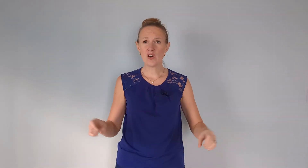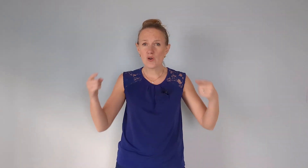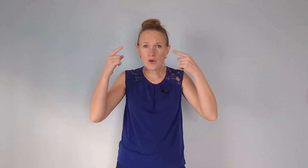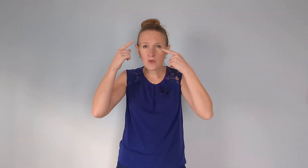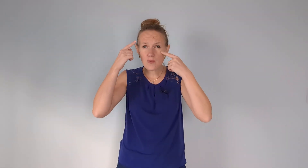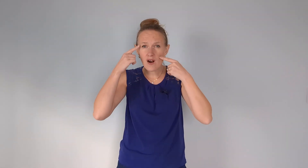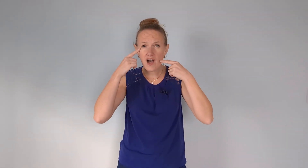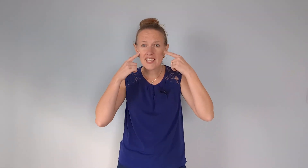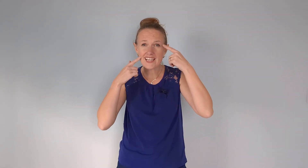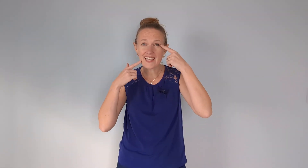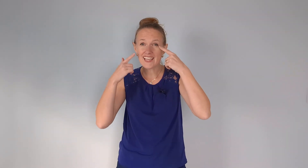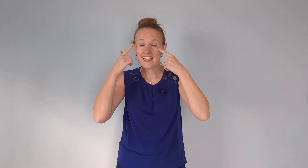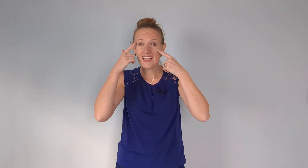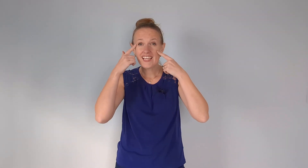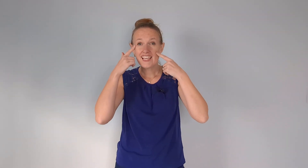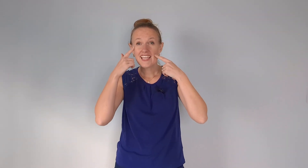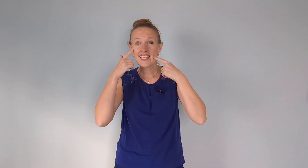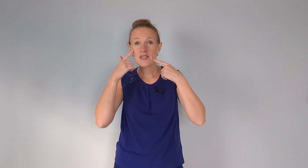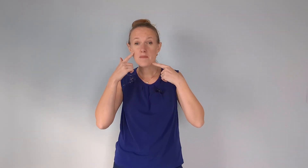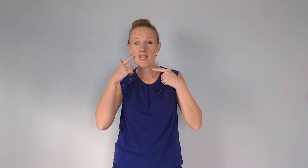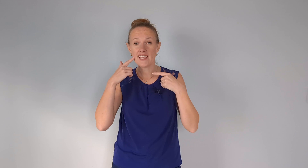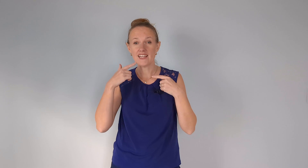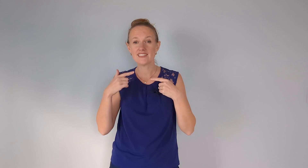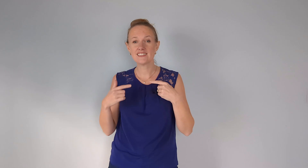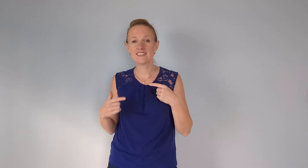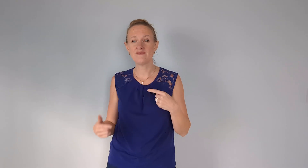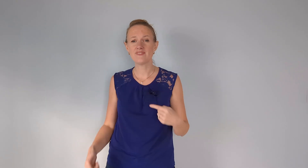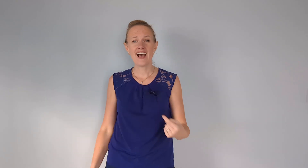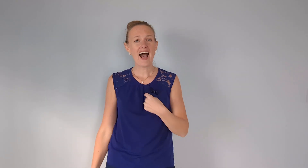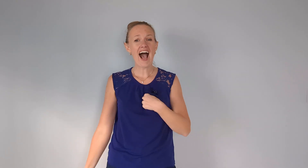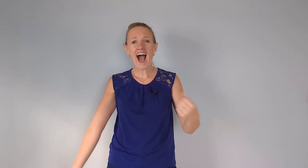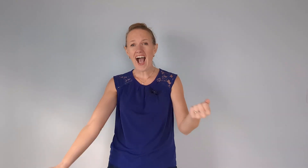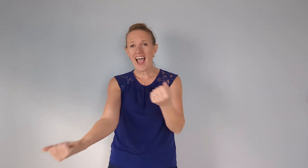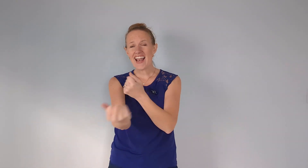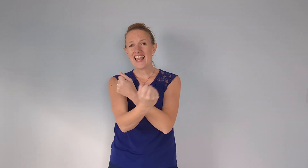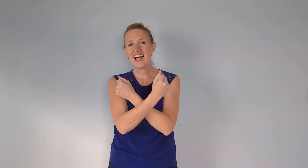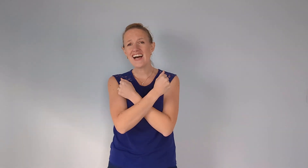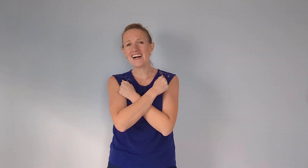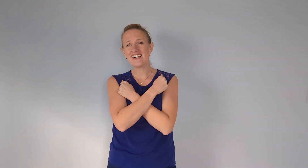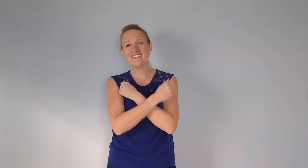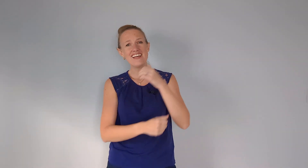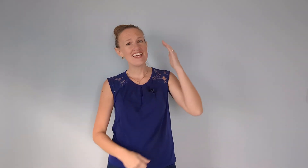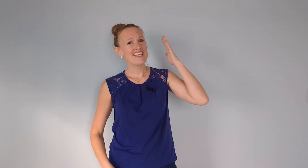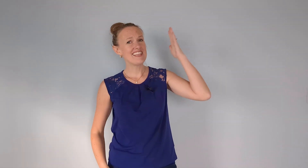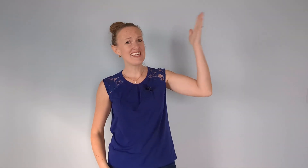no crying he makes. I love